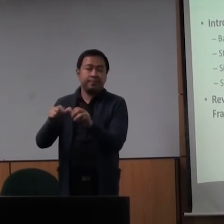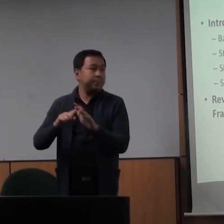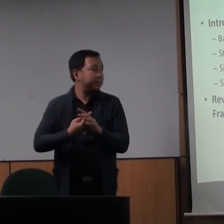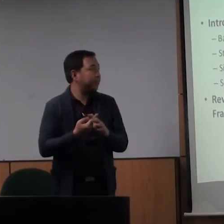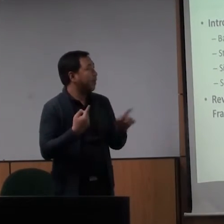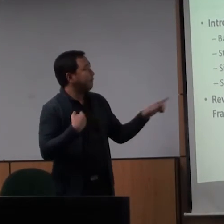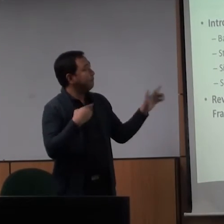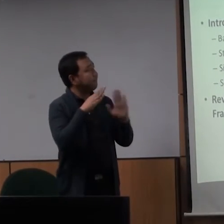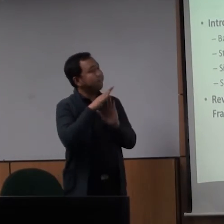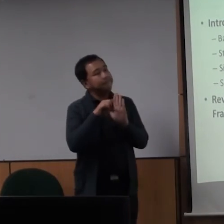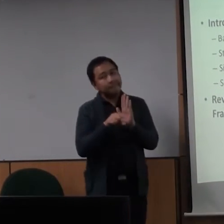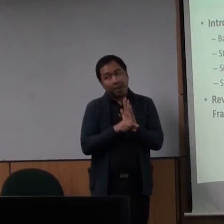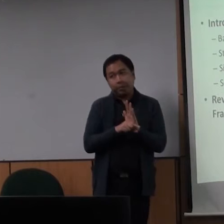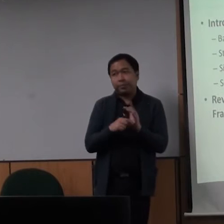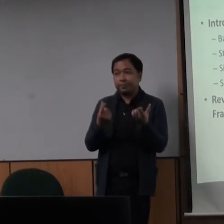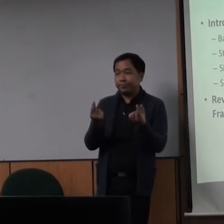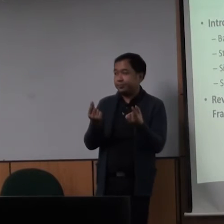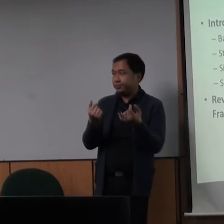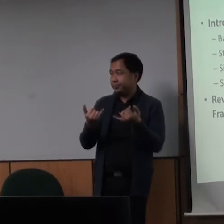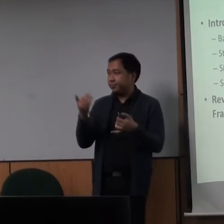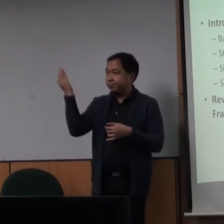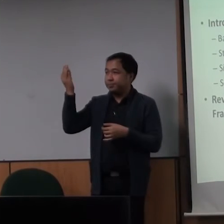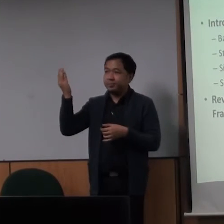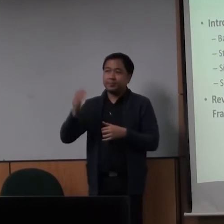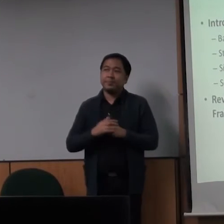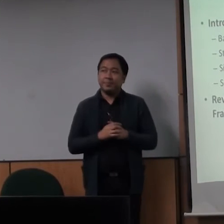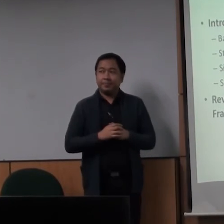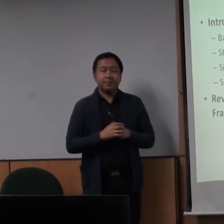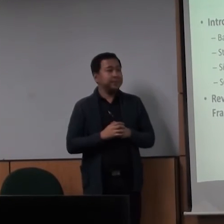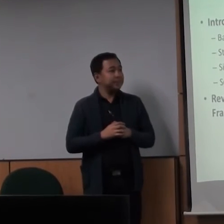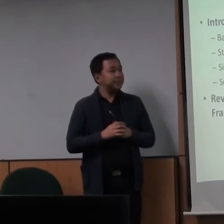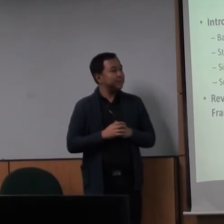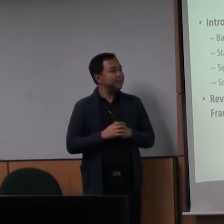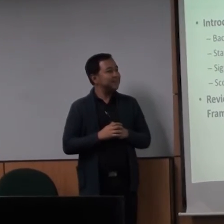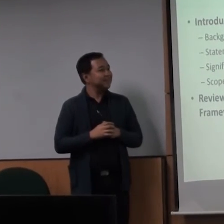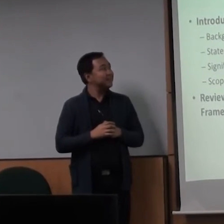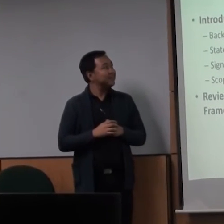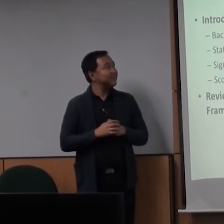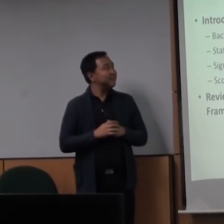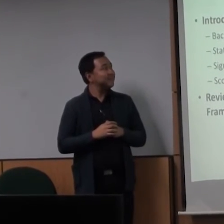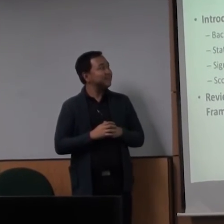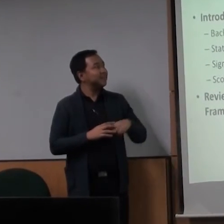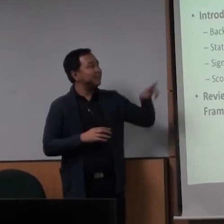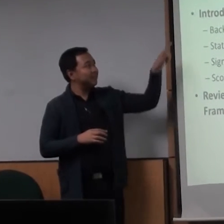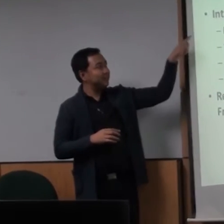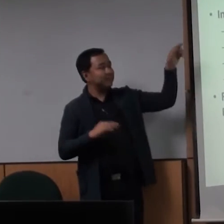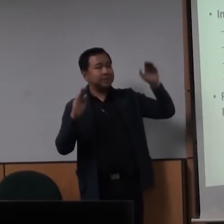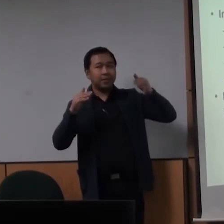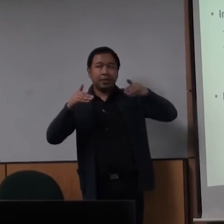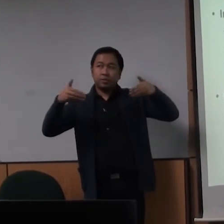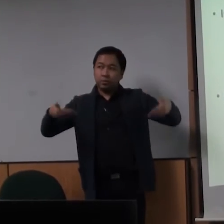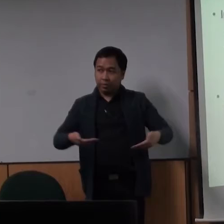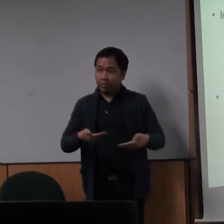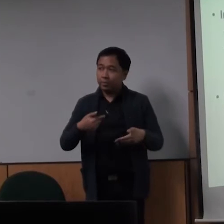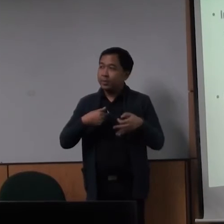here's an overview of what we'll be presenting to you. So in introduction, we'll